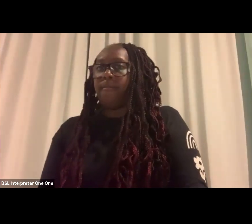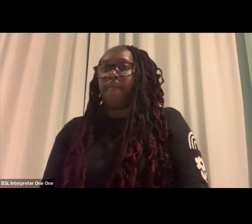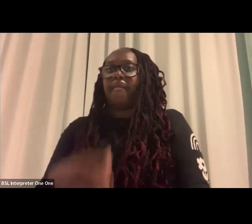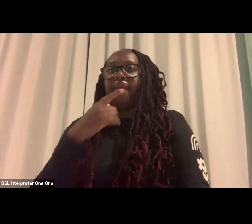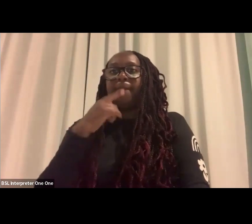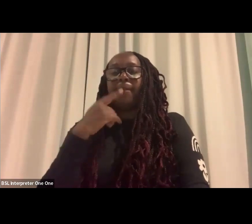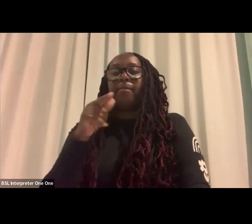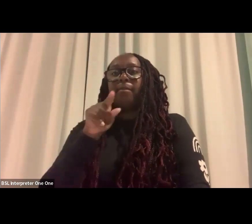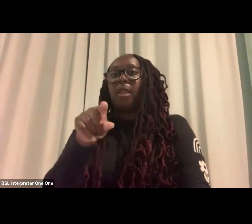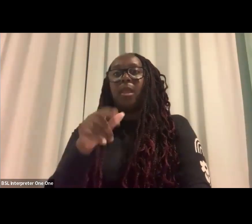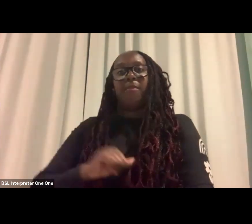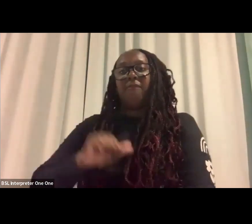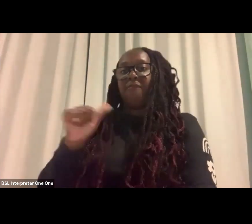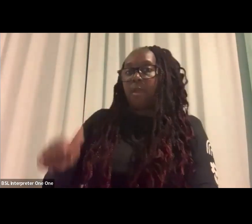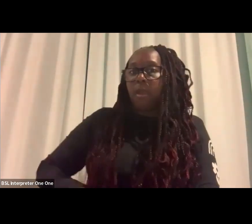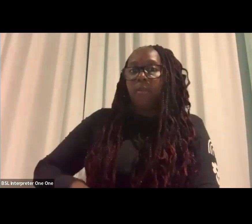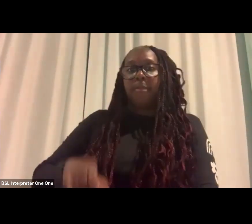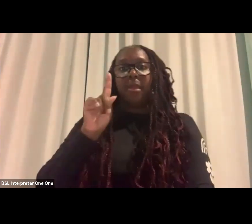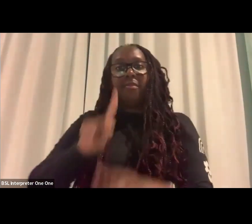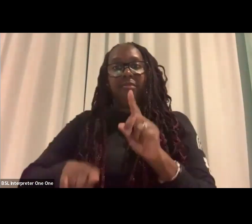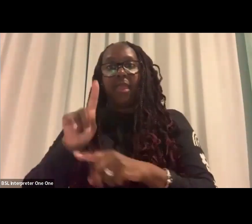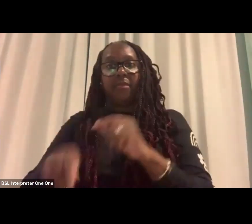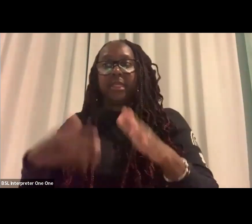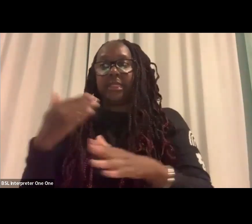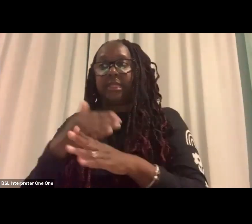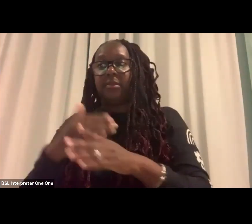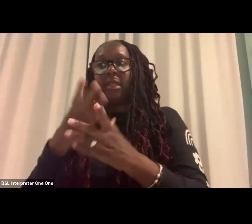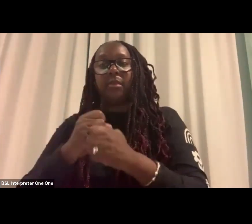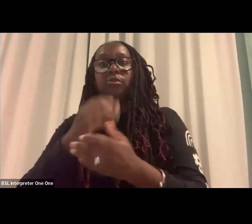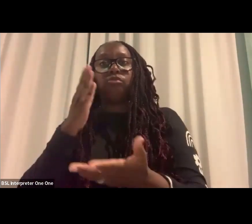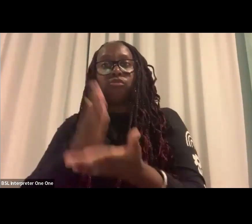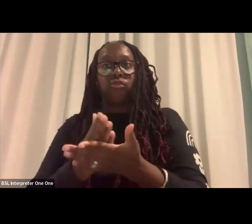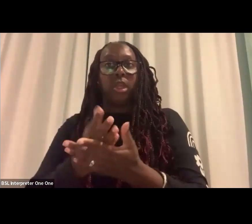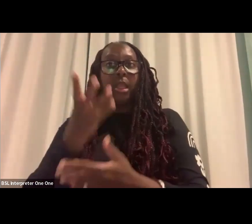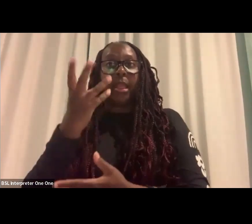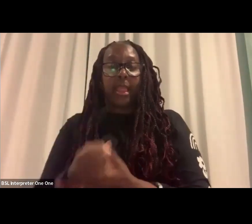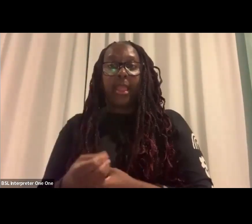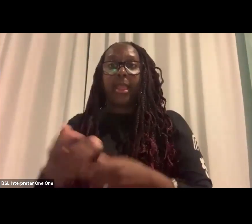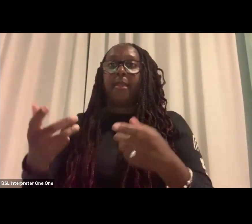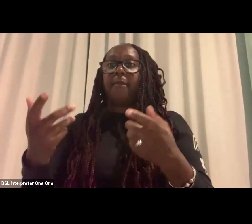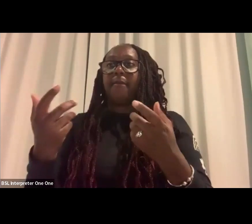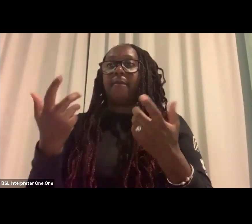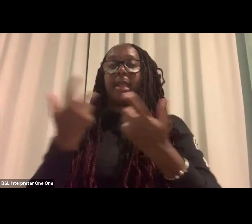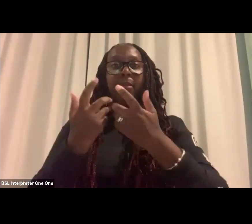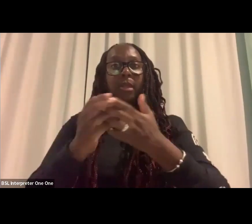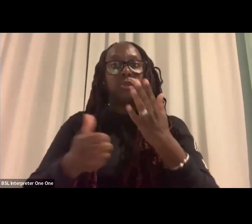farming in whatever activities they are. So how much trust they have within them, and how much support and